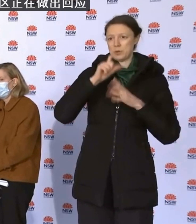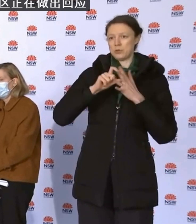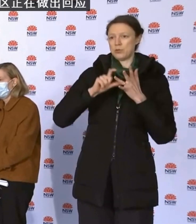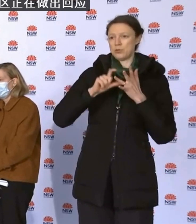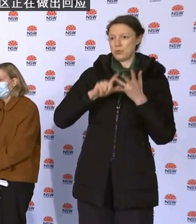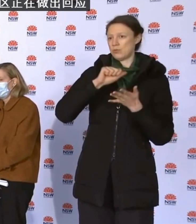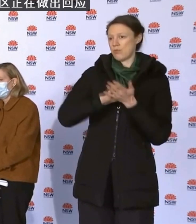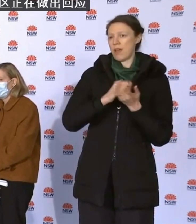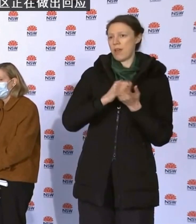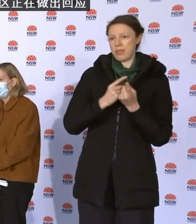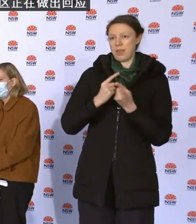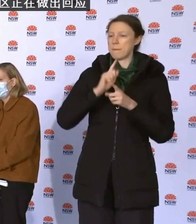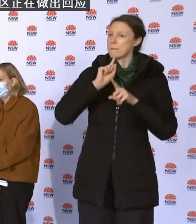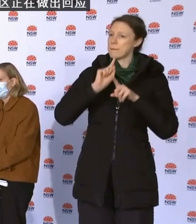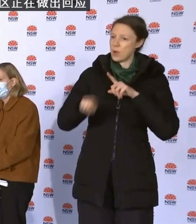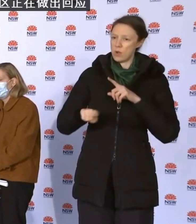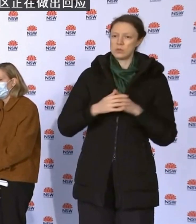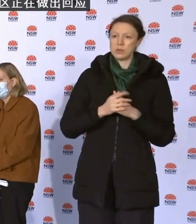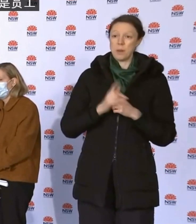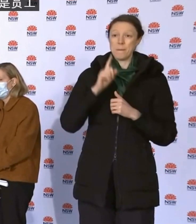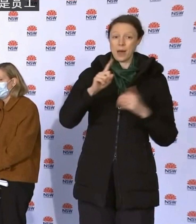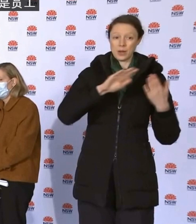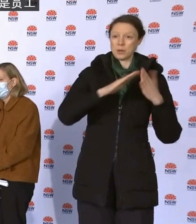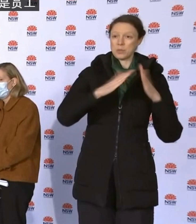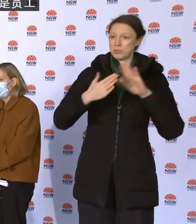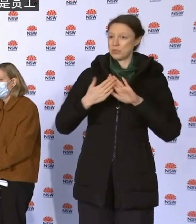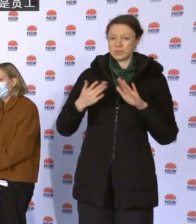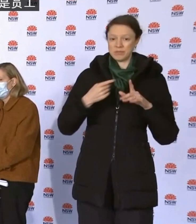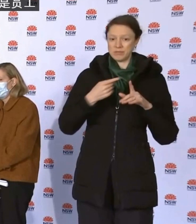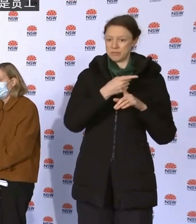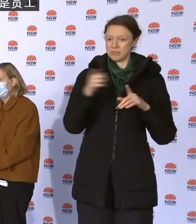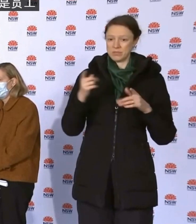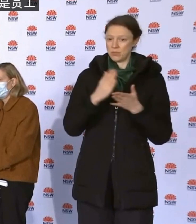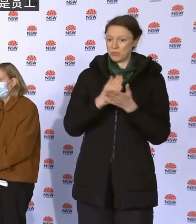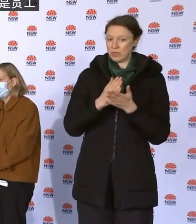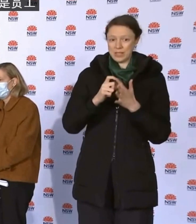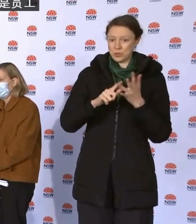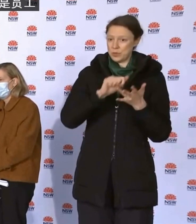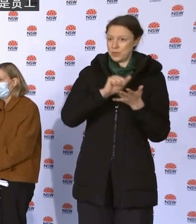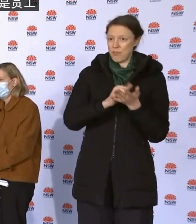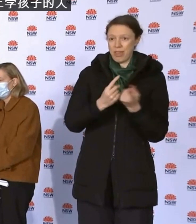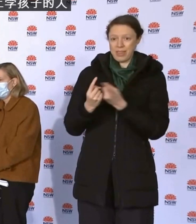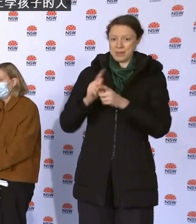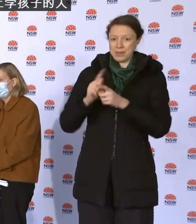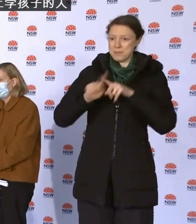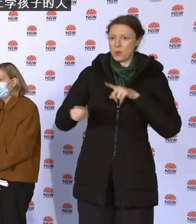and it's showing. But the community is responding. And I just want to thank everybody, whether you're an